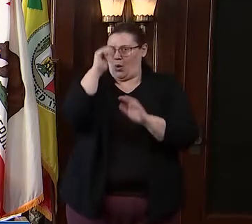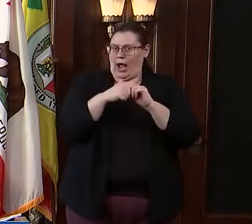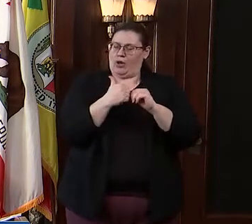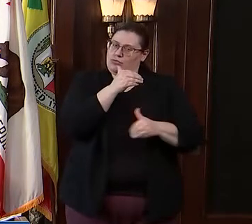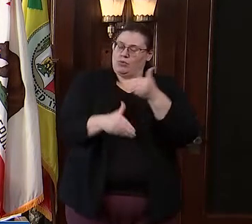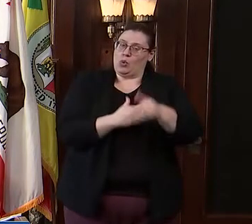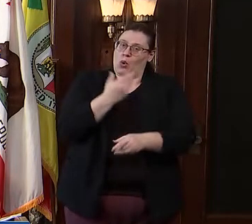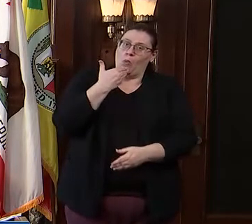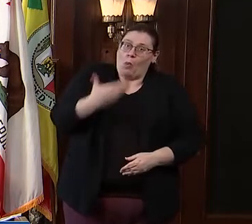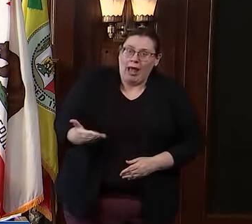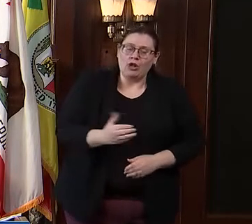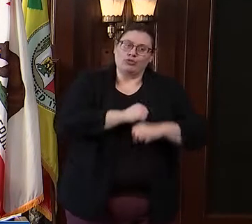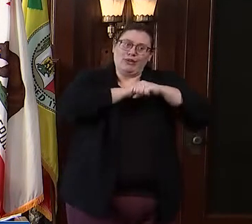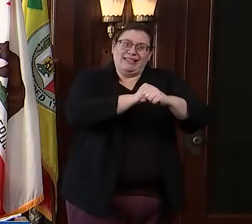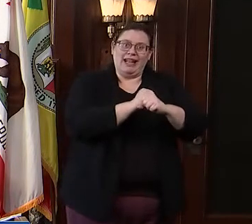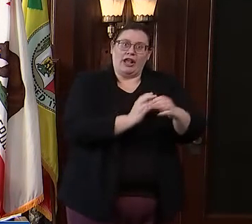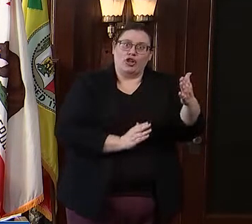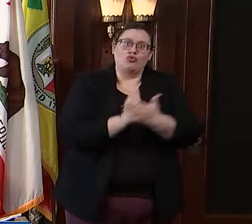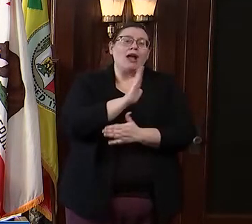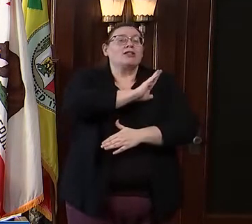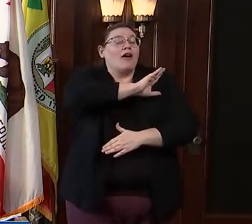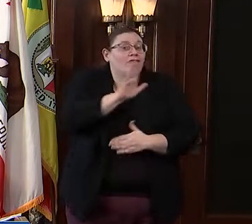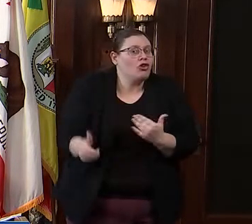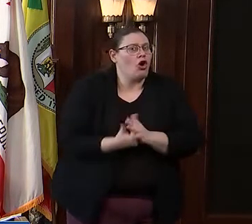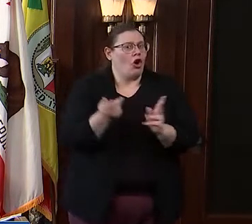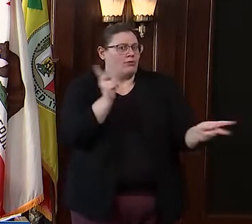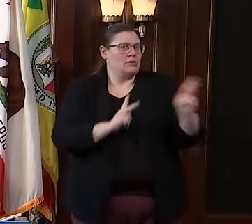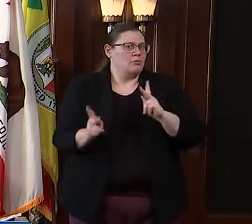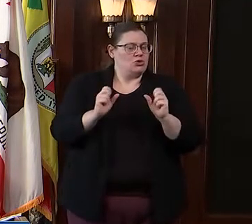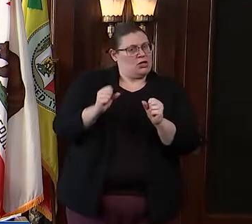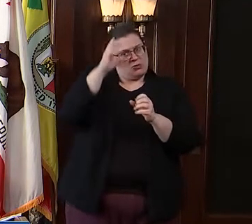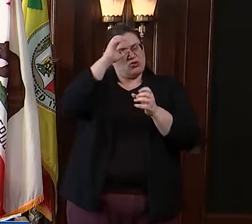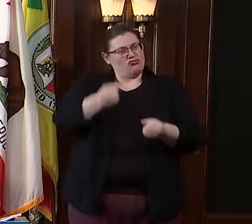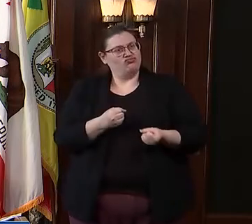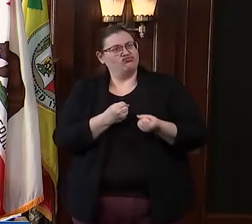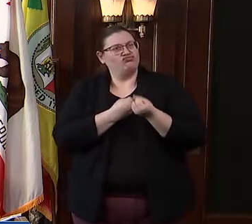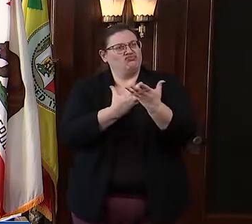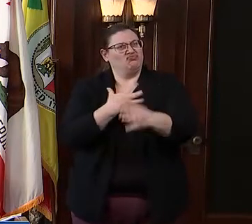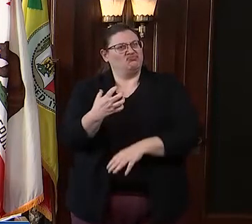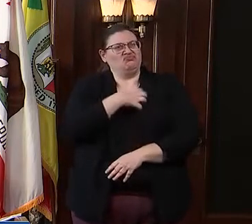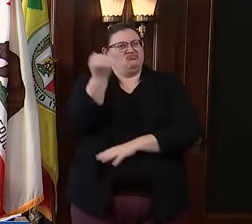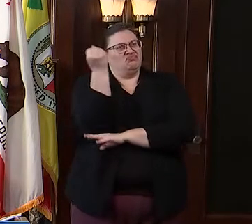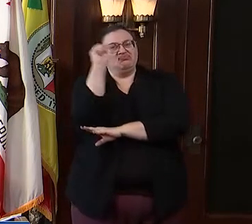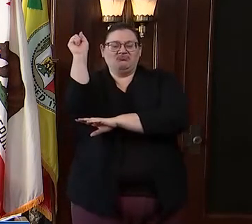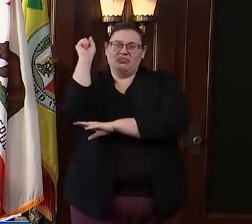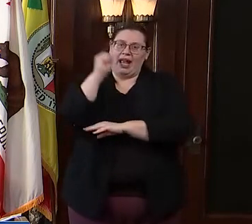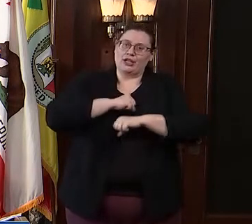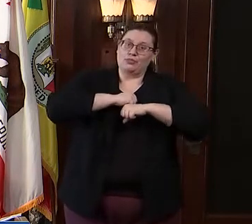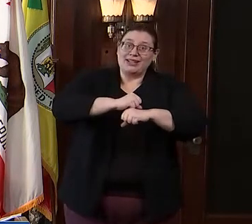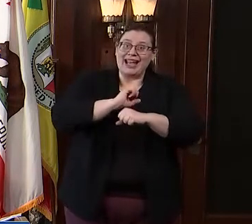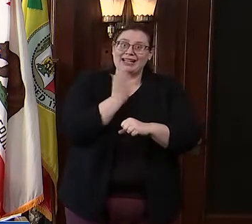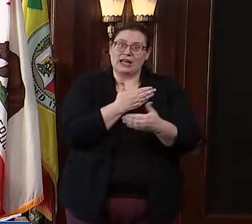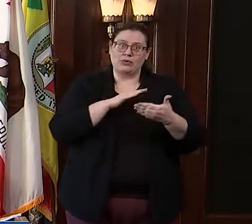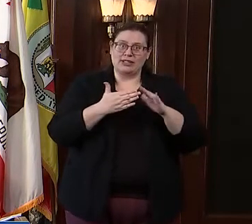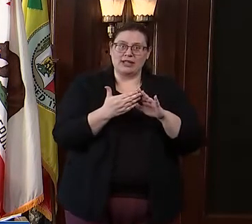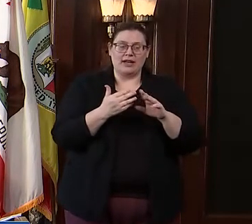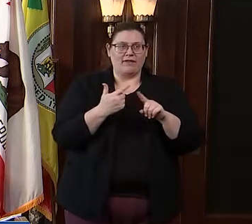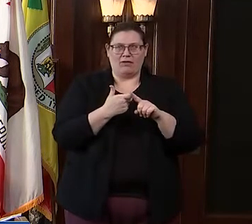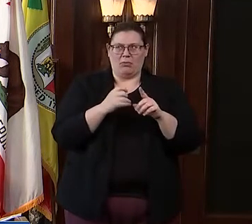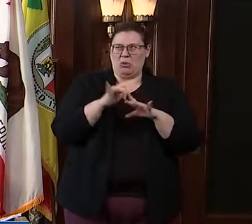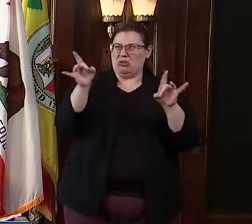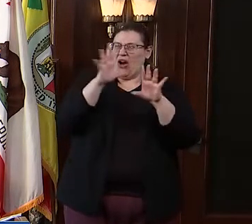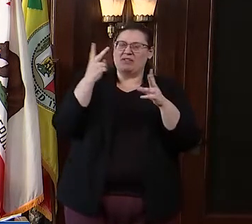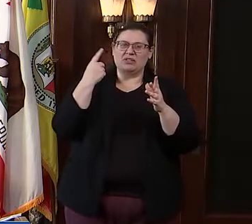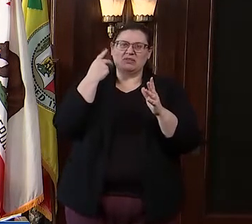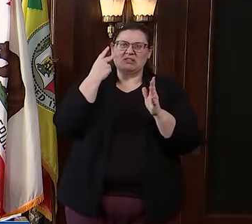to protect the rights of everybody, to be able to voice that and protect our city from any of the worst examples we've seen around the country.